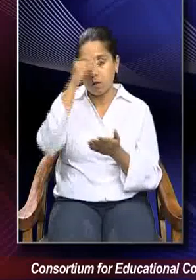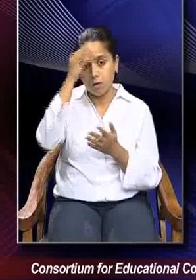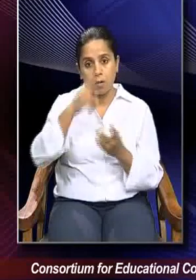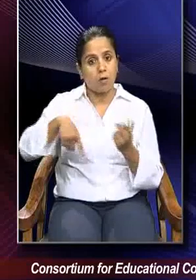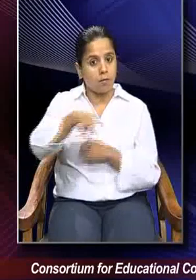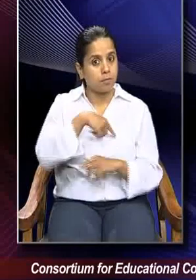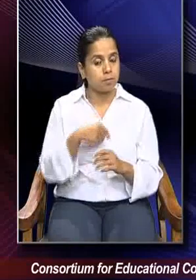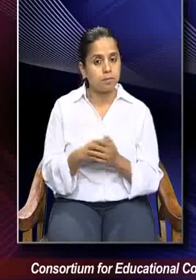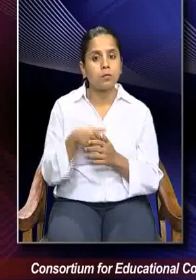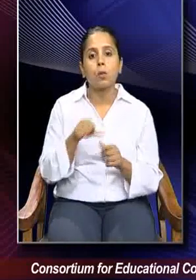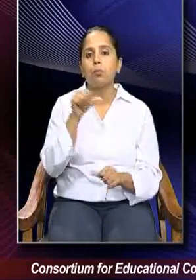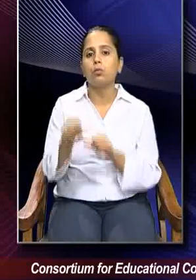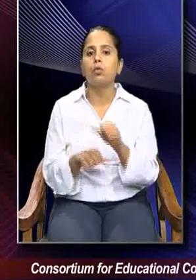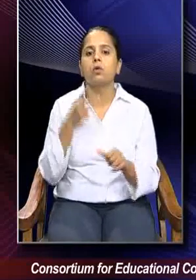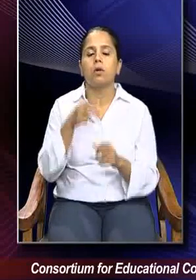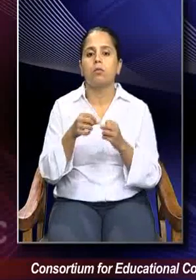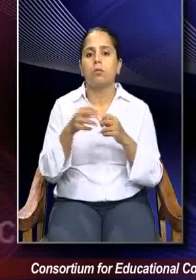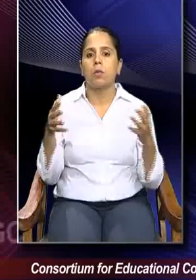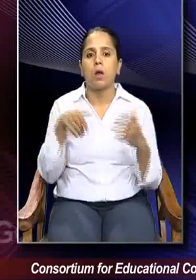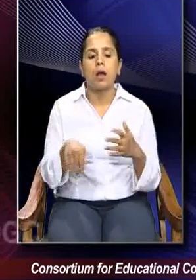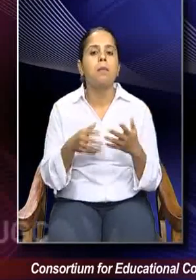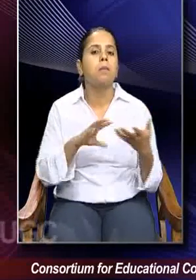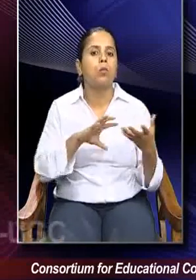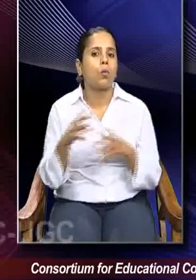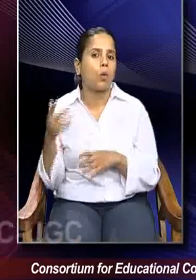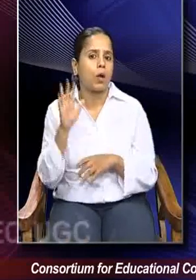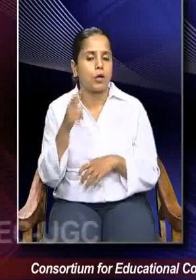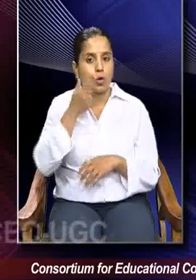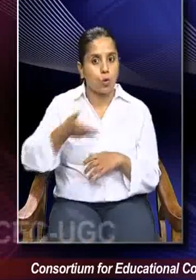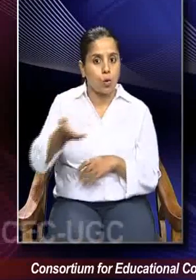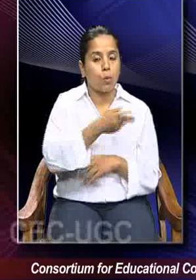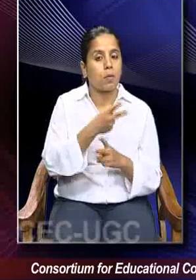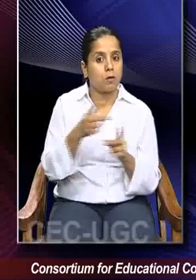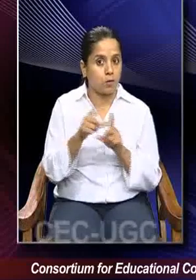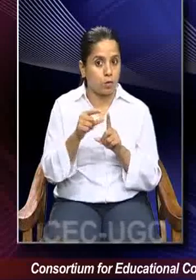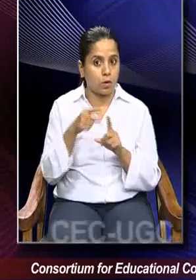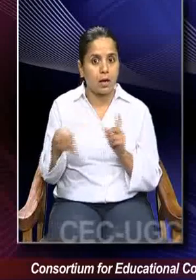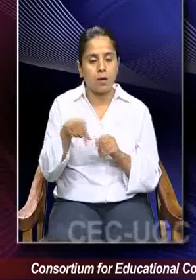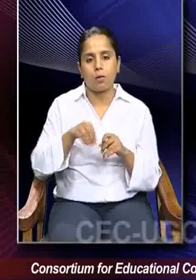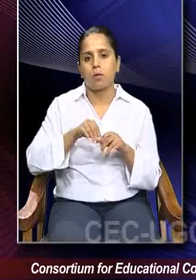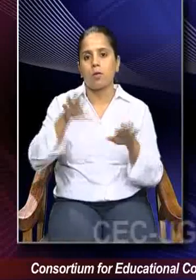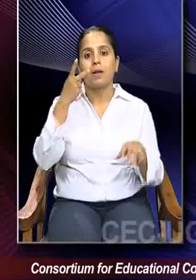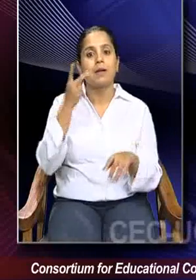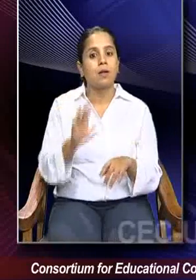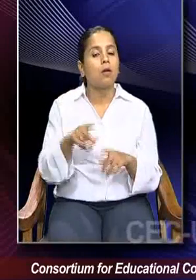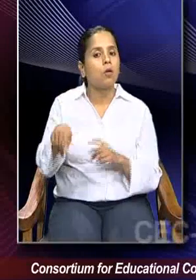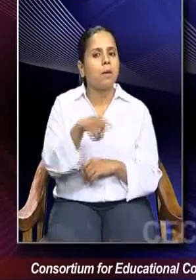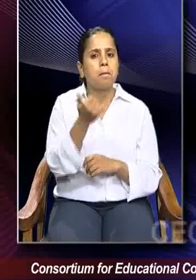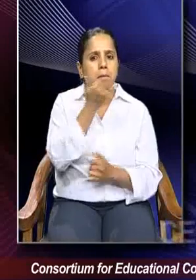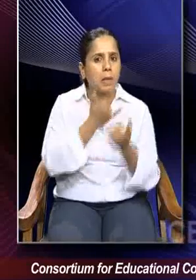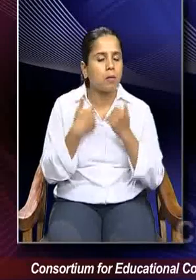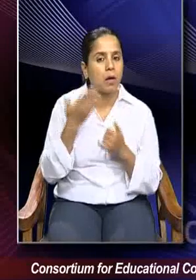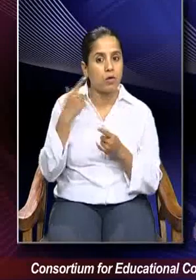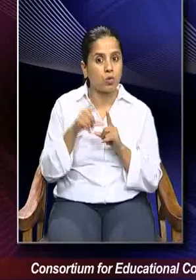our process of growth, production and consumption, human activities, and the message from the mistakes which we